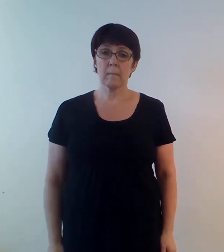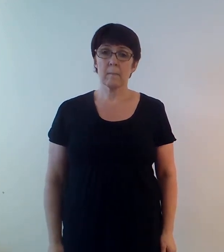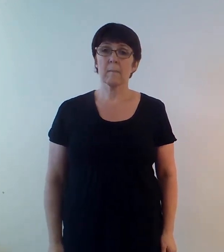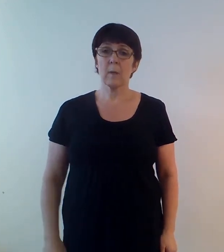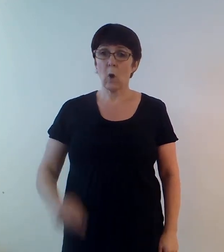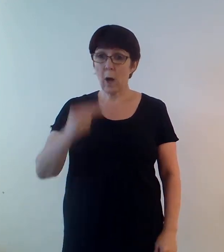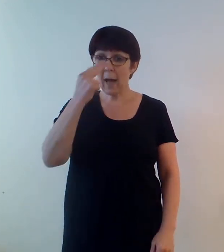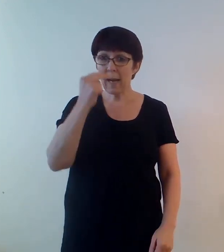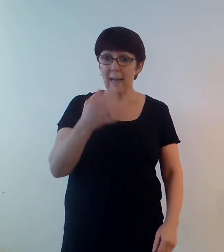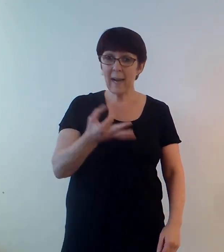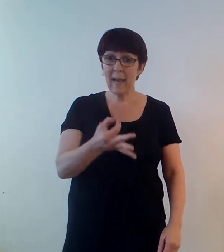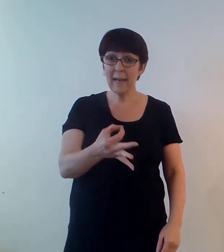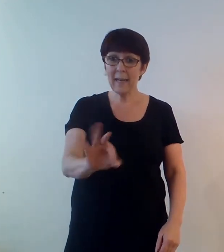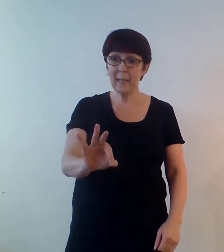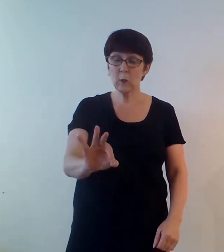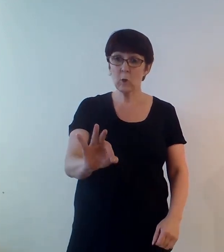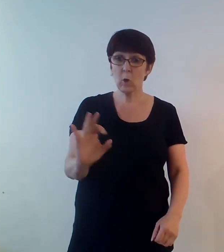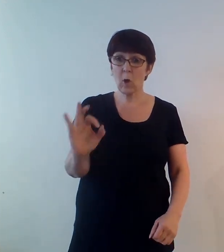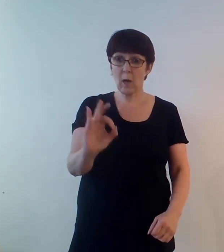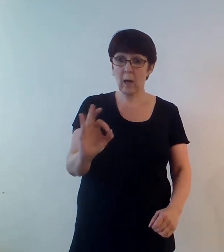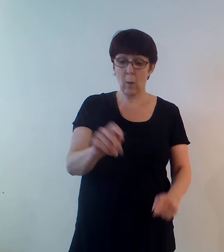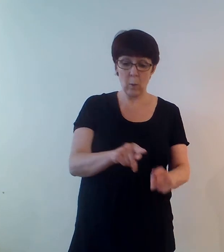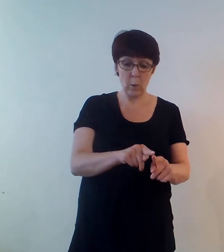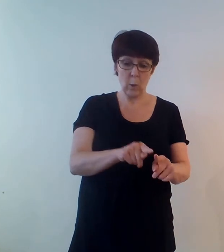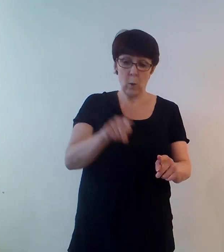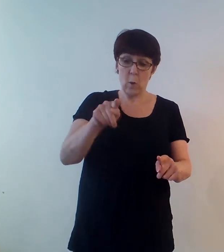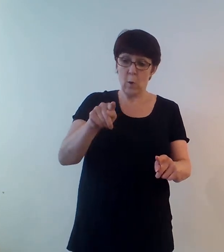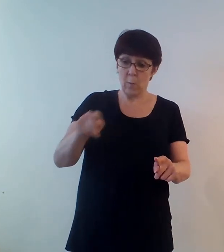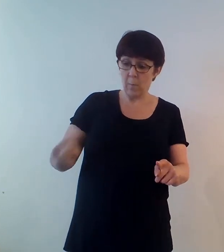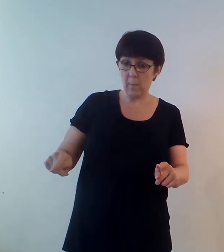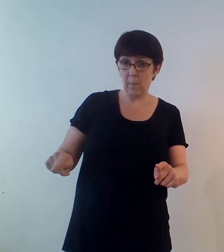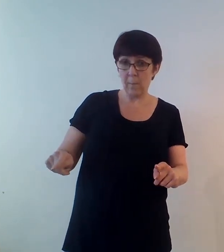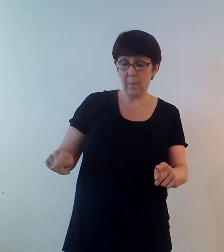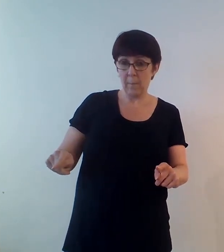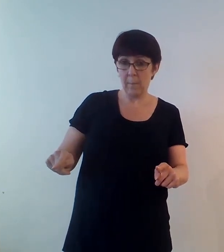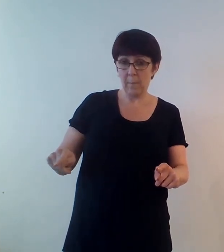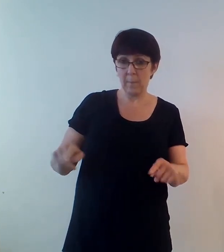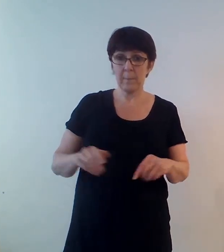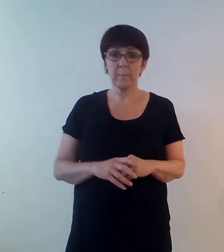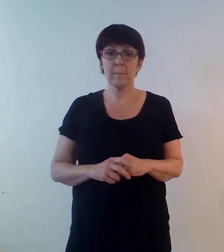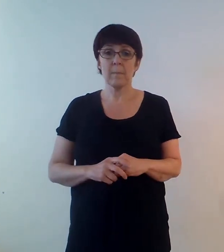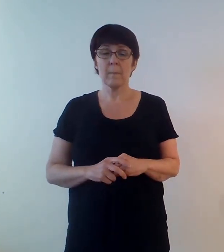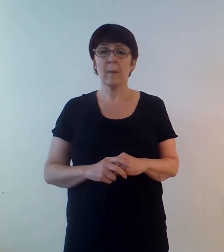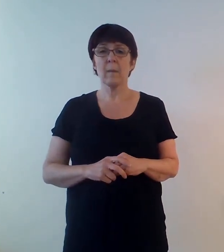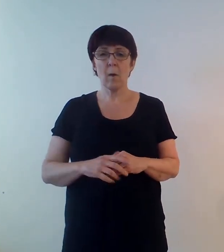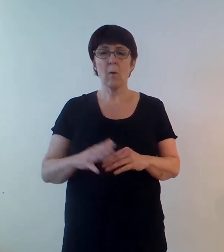Pushing tall, again trying to hide the ears the best you can. You're really going to feel this in the shoulders.